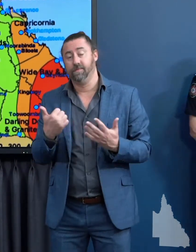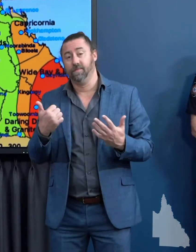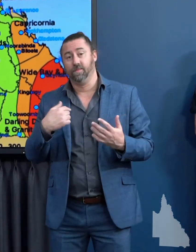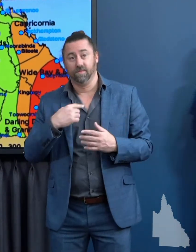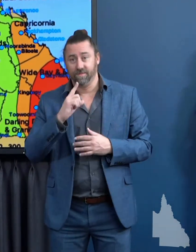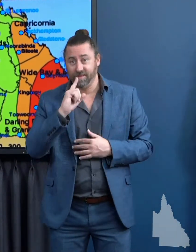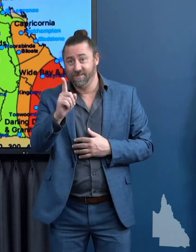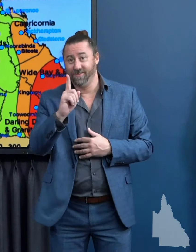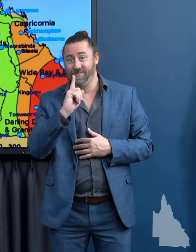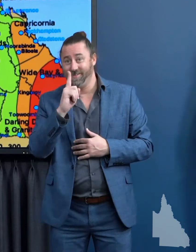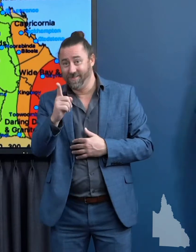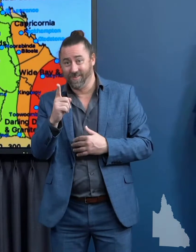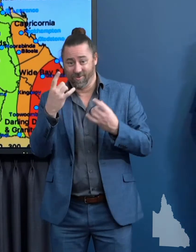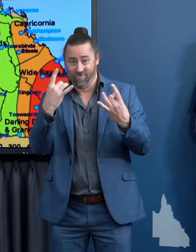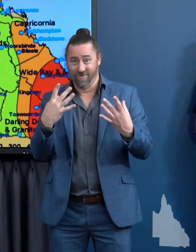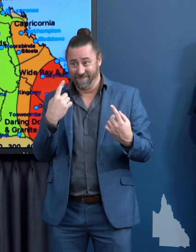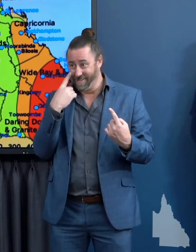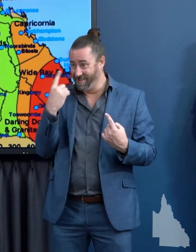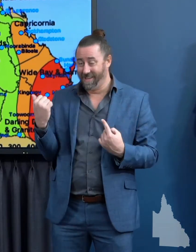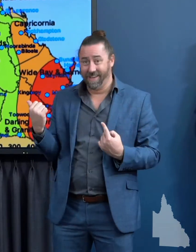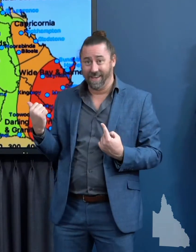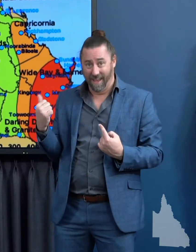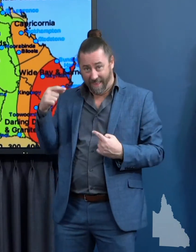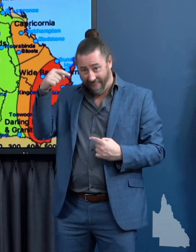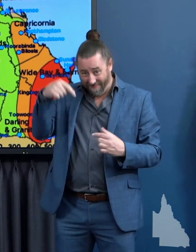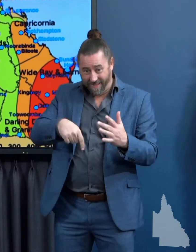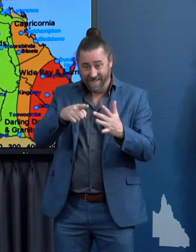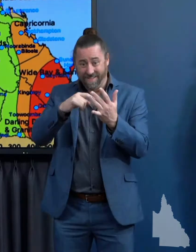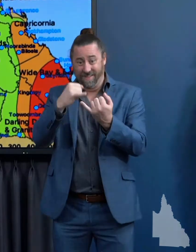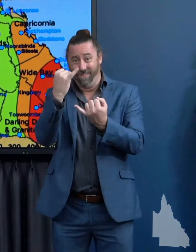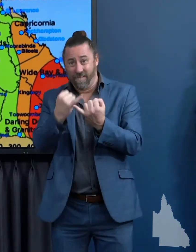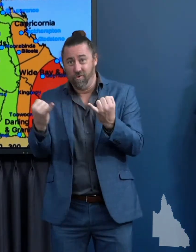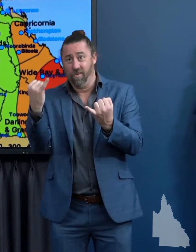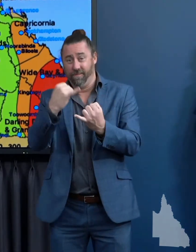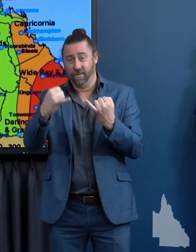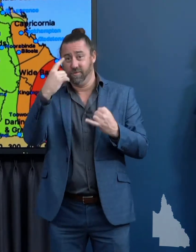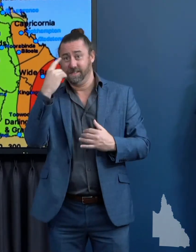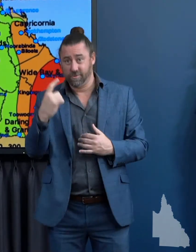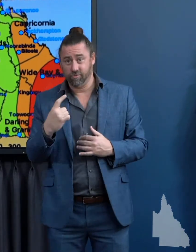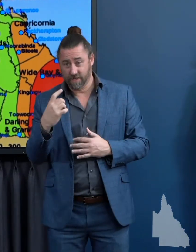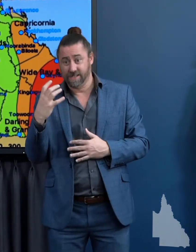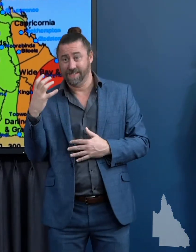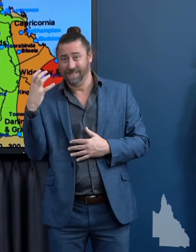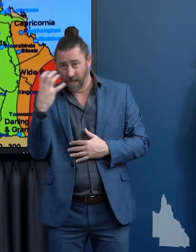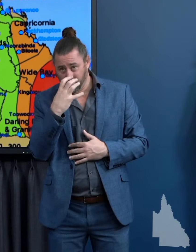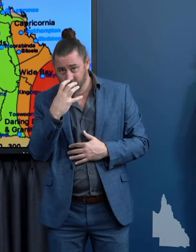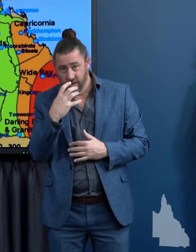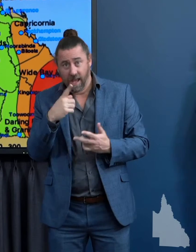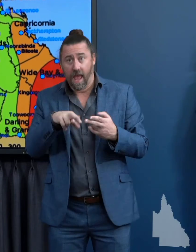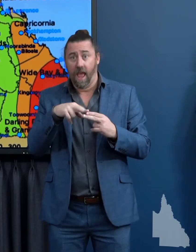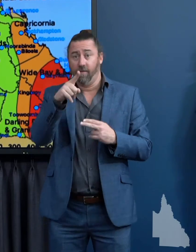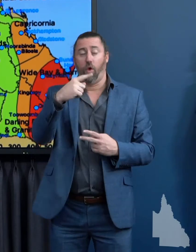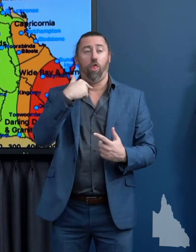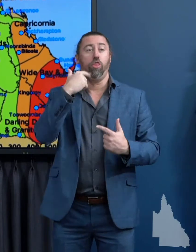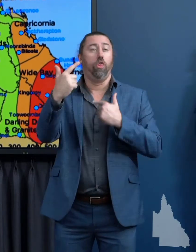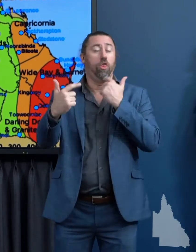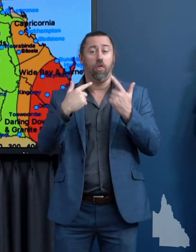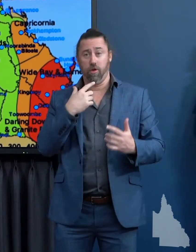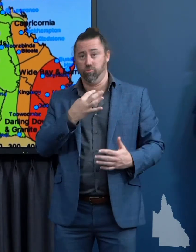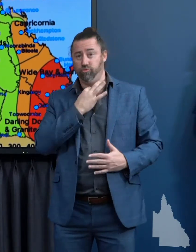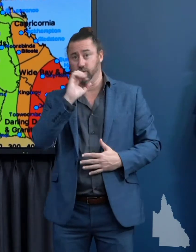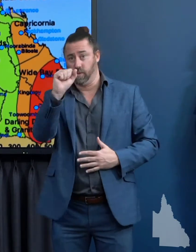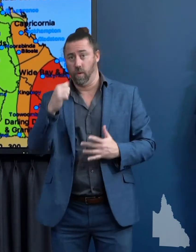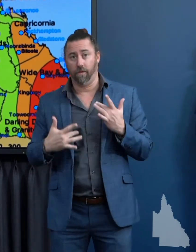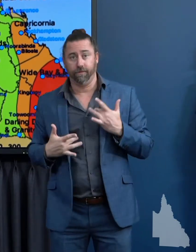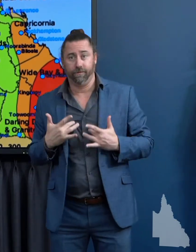of times. Extraordinarily serious, dangerous and life-threatening. We already